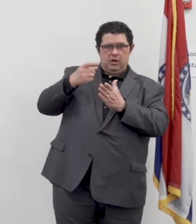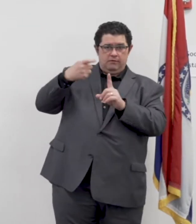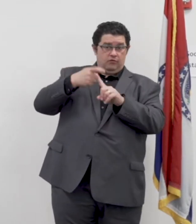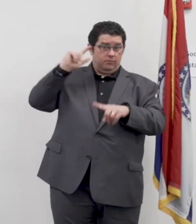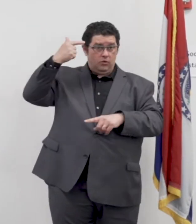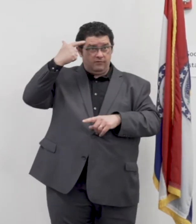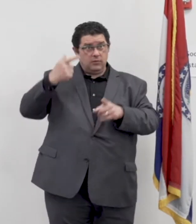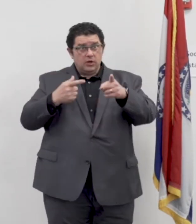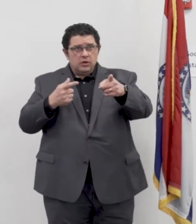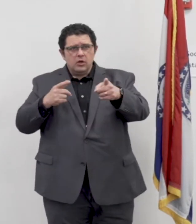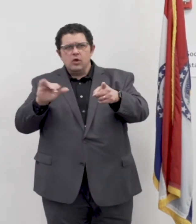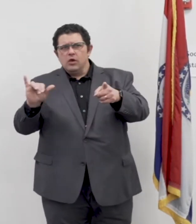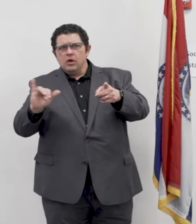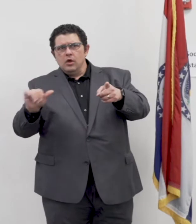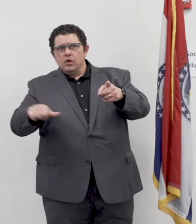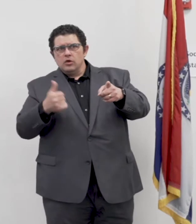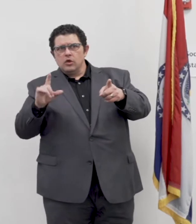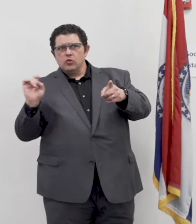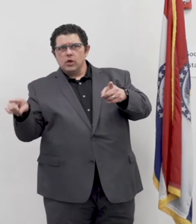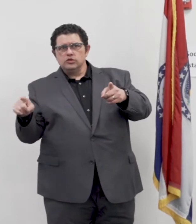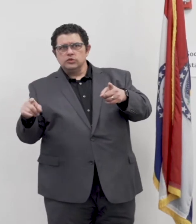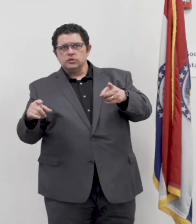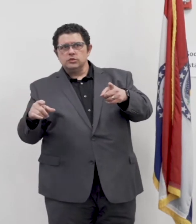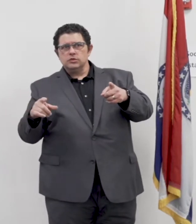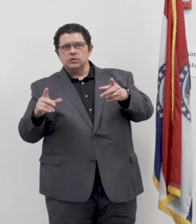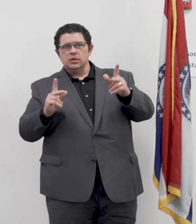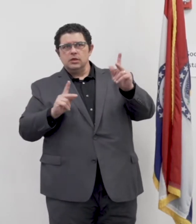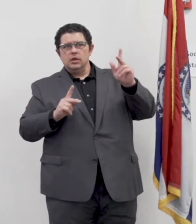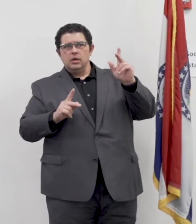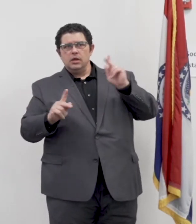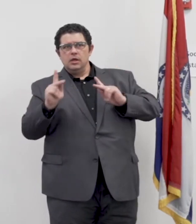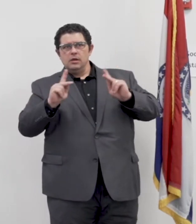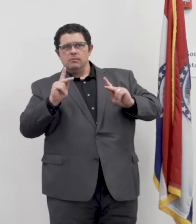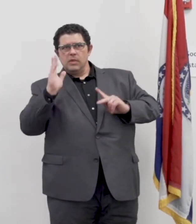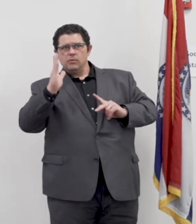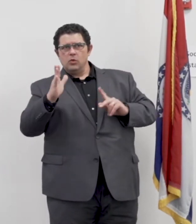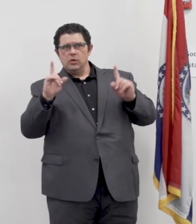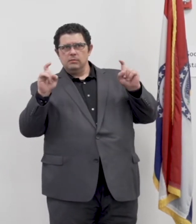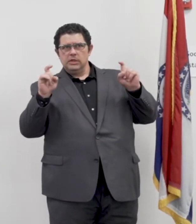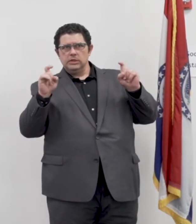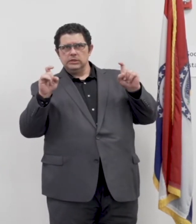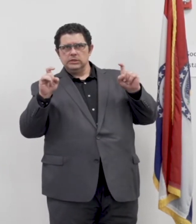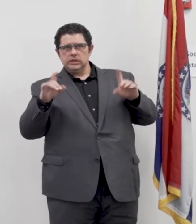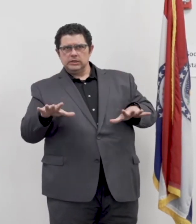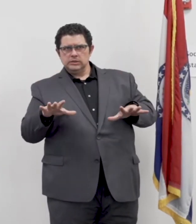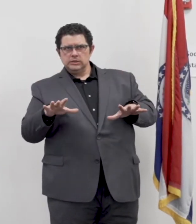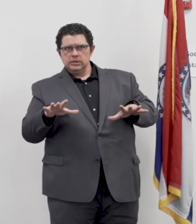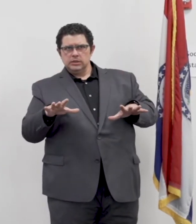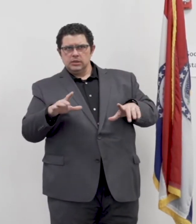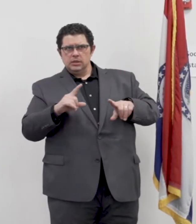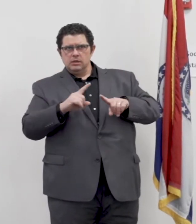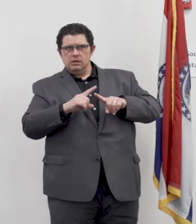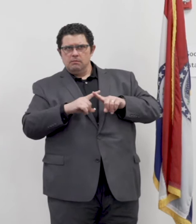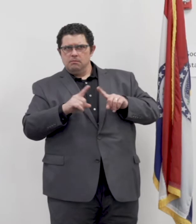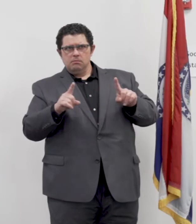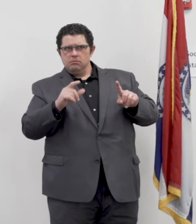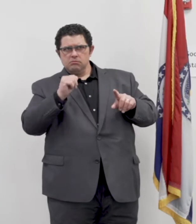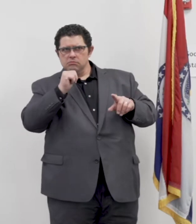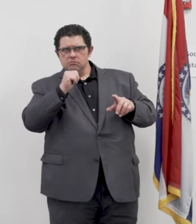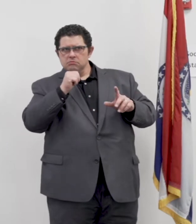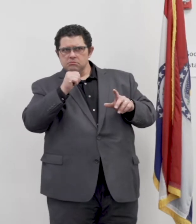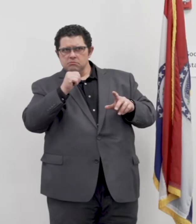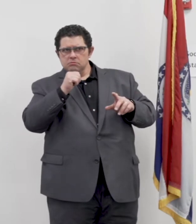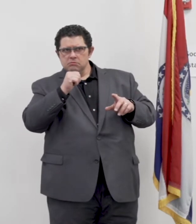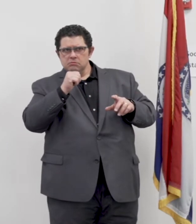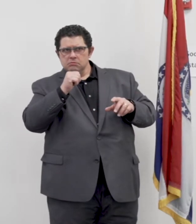that question. People will be tested, but that doesn't necessarily mean from a month from now that they're not